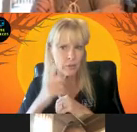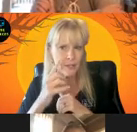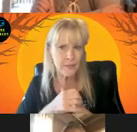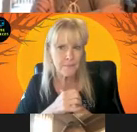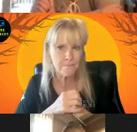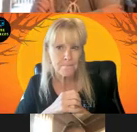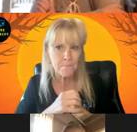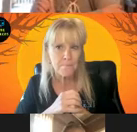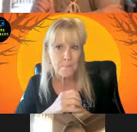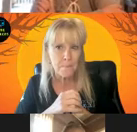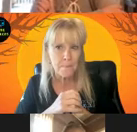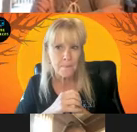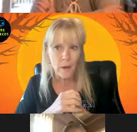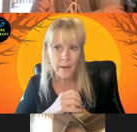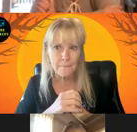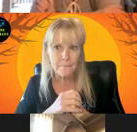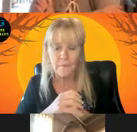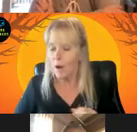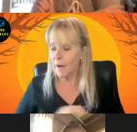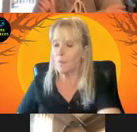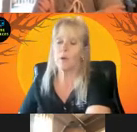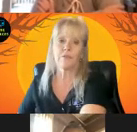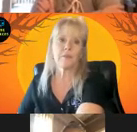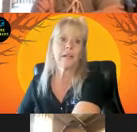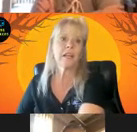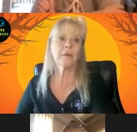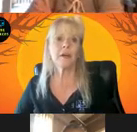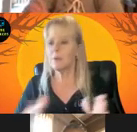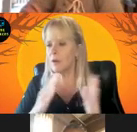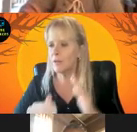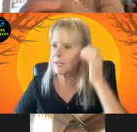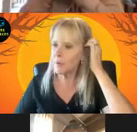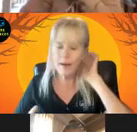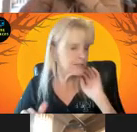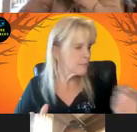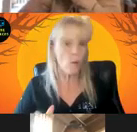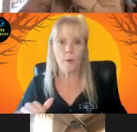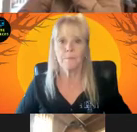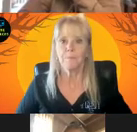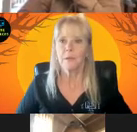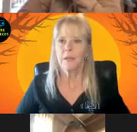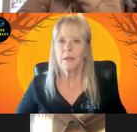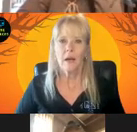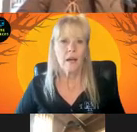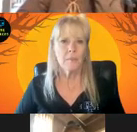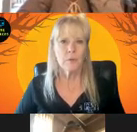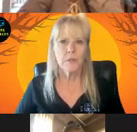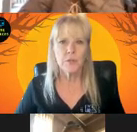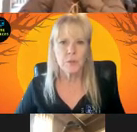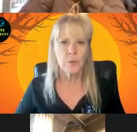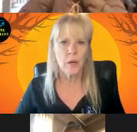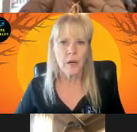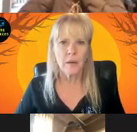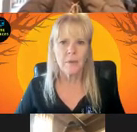time, do you think? Okay. All right, wonderful. Let me come on over here. We have some more. I'm